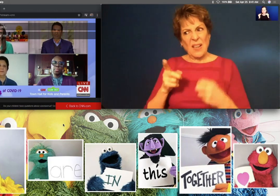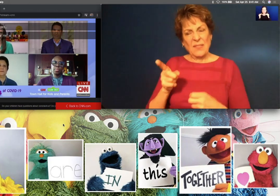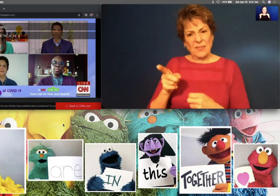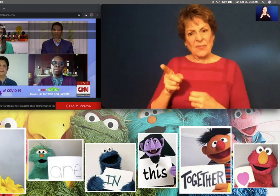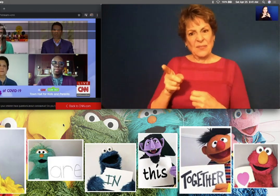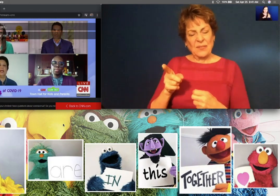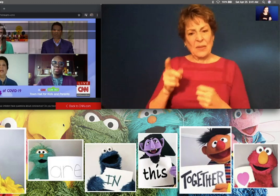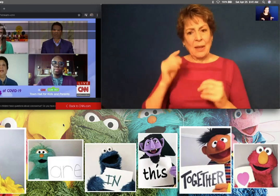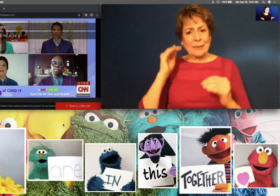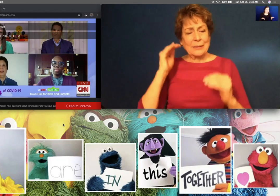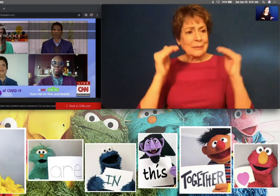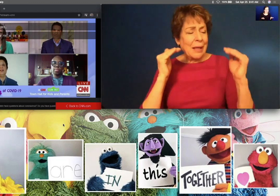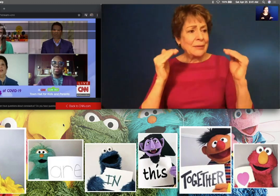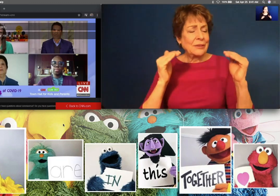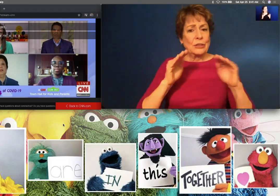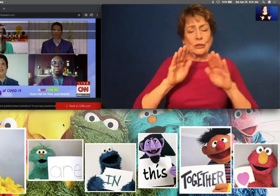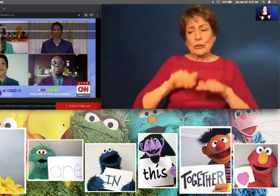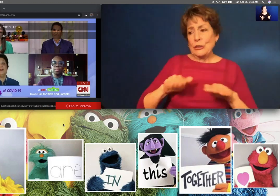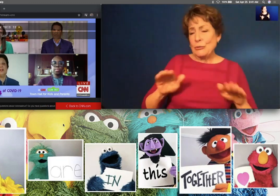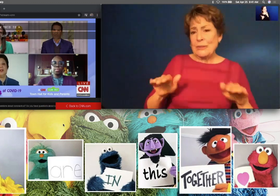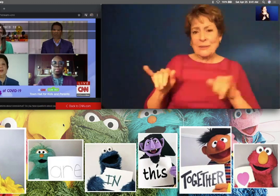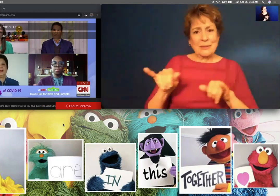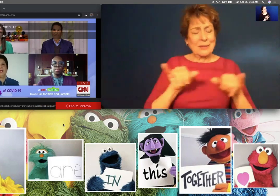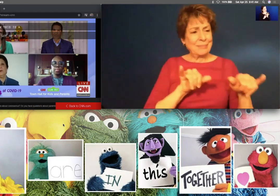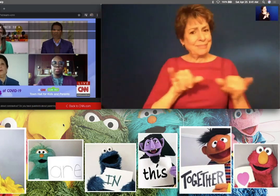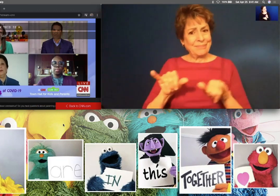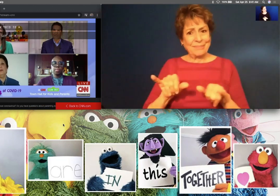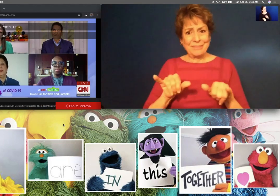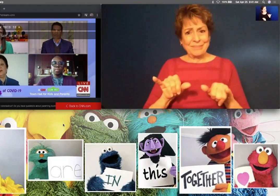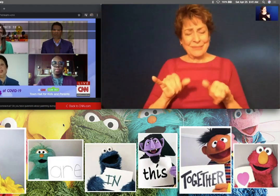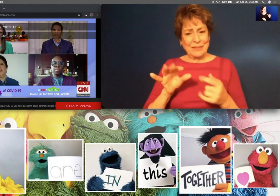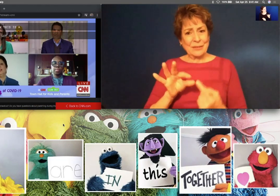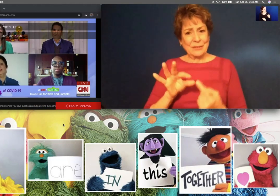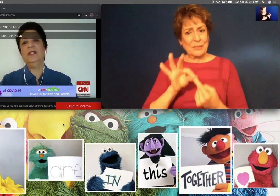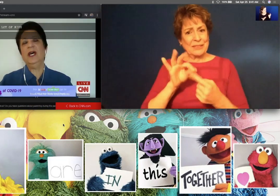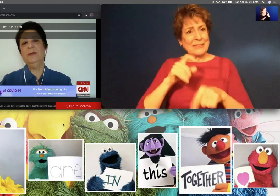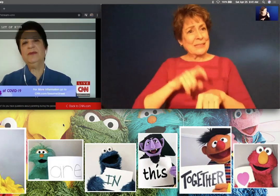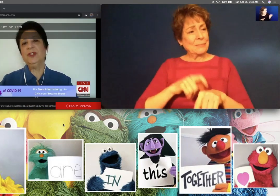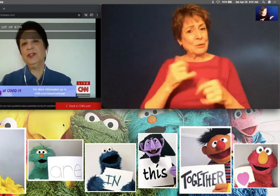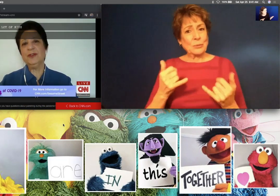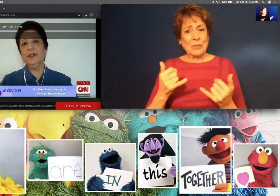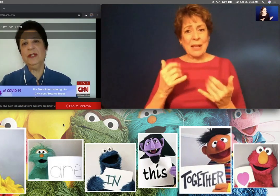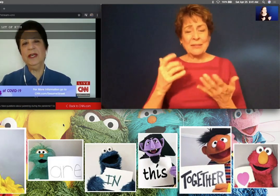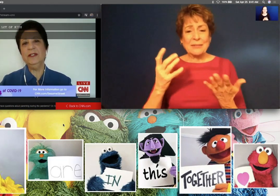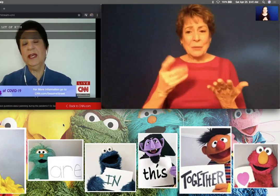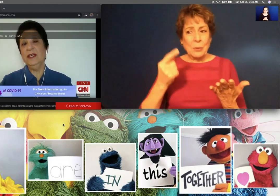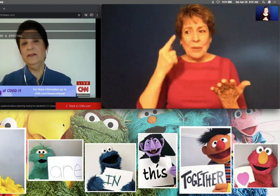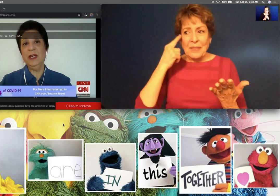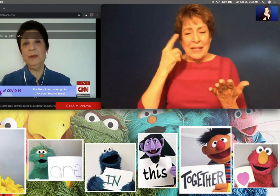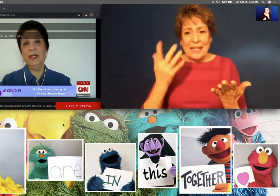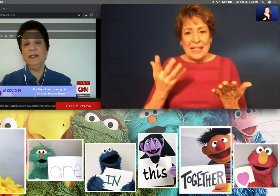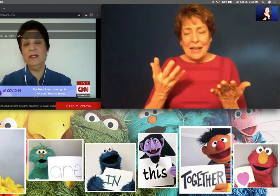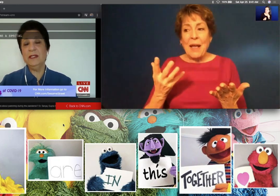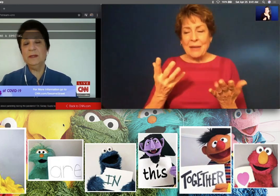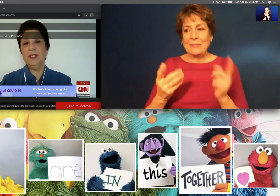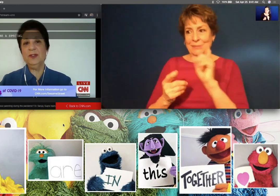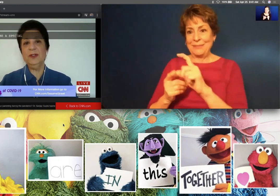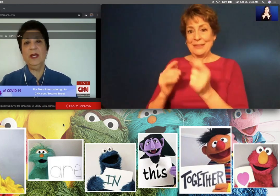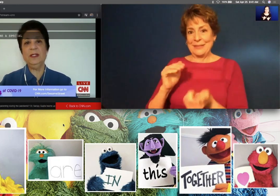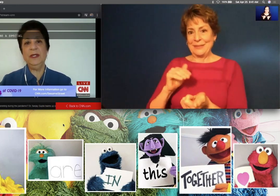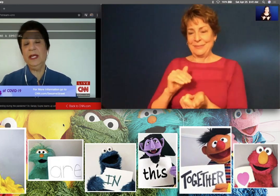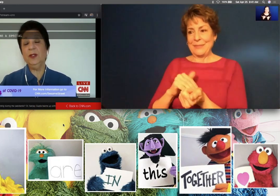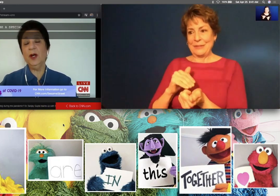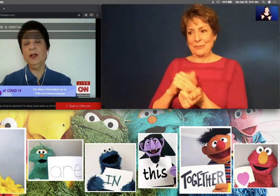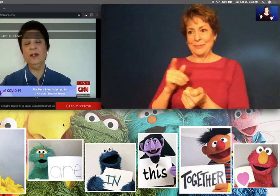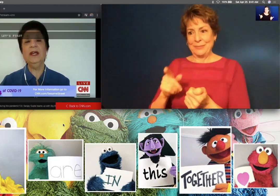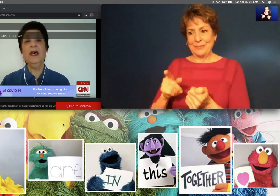lot of kids and also for a lot of grown-ups, but it can also be a special time. That's right. But let's first talk